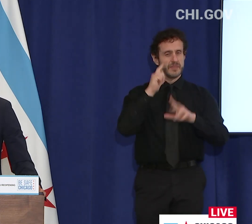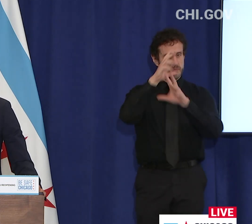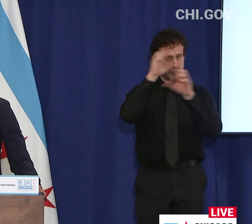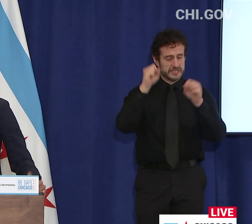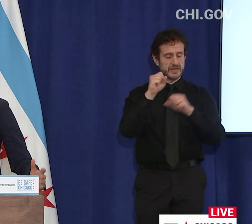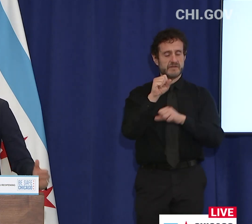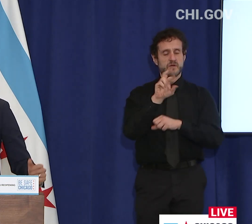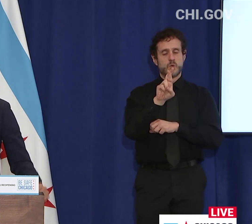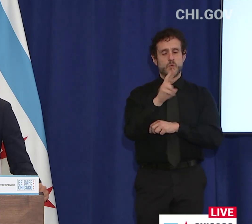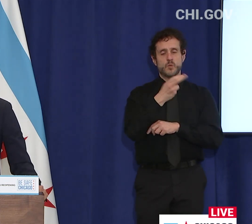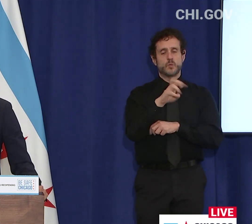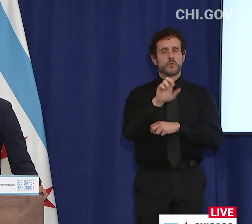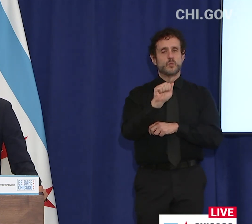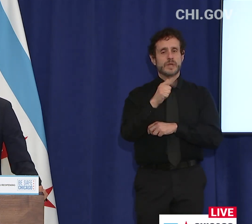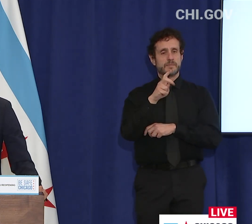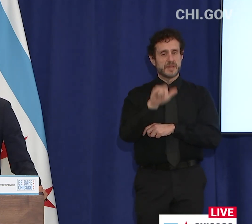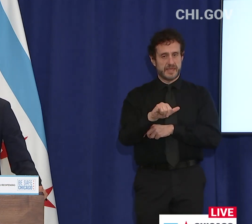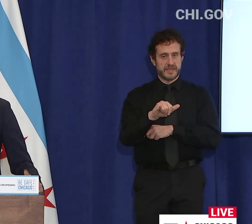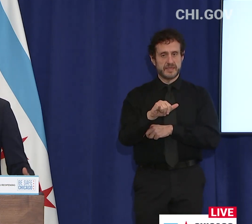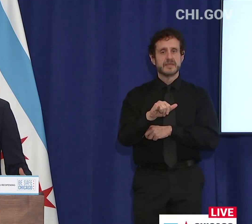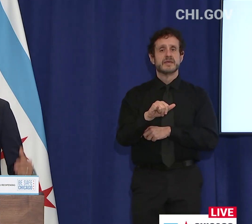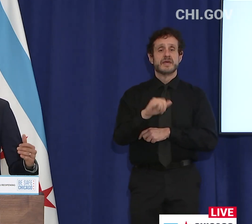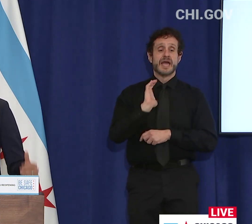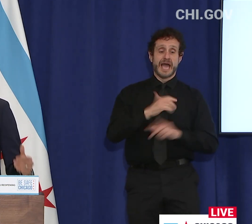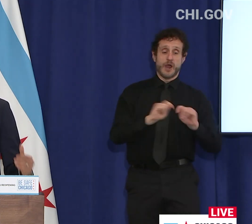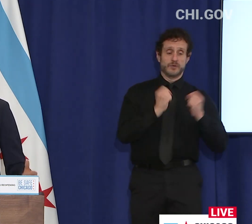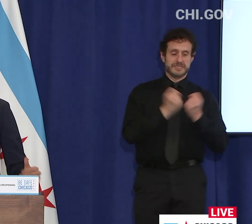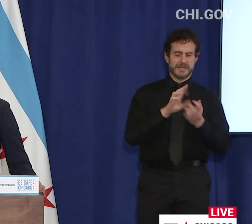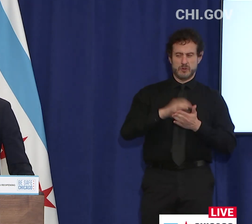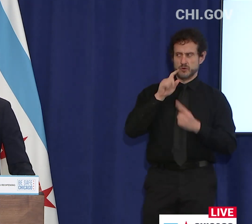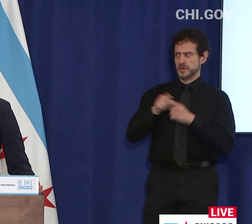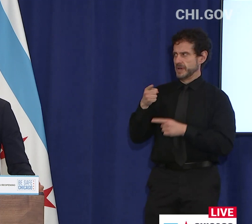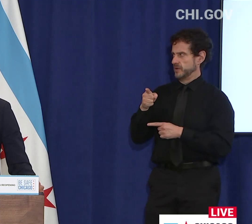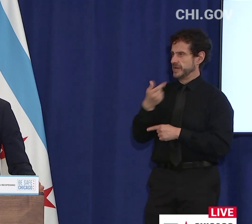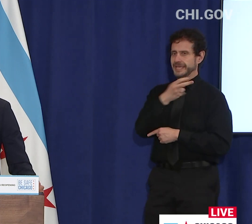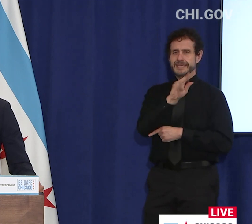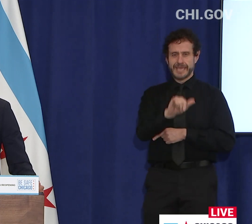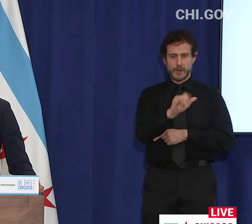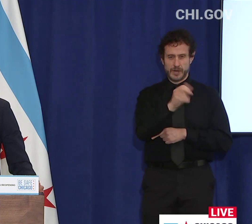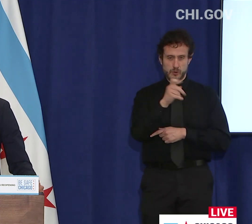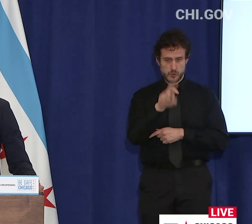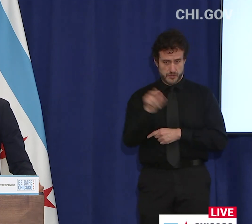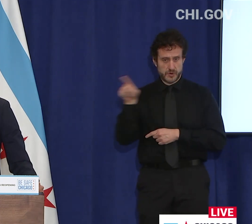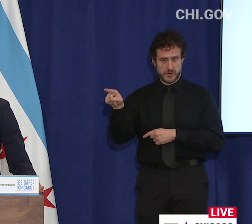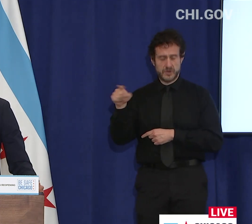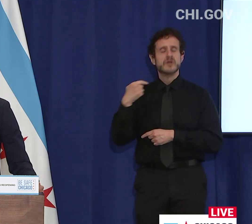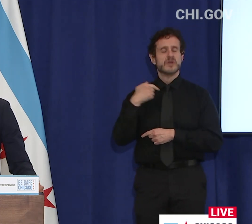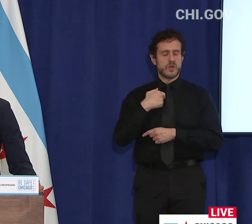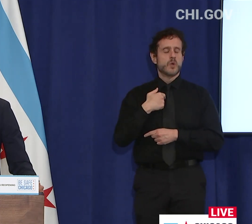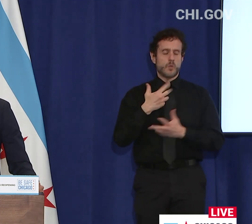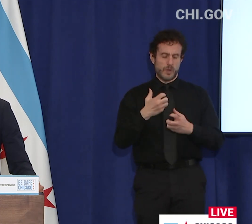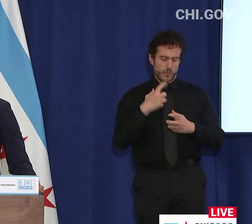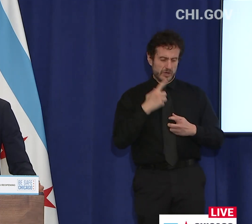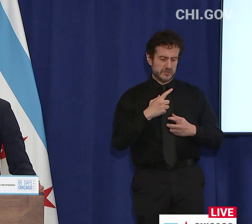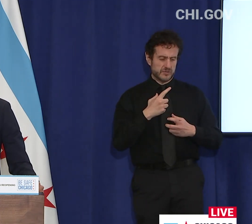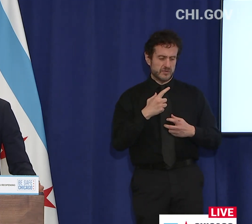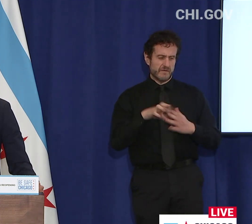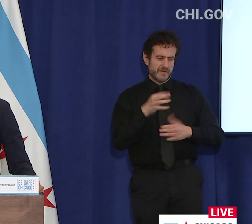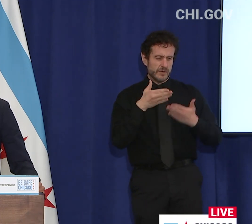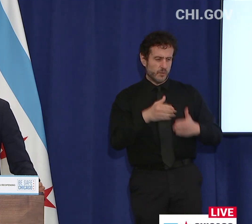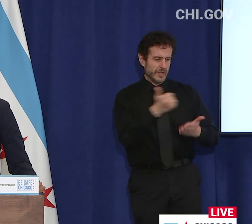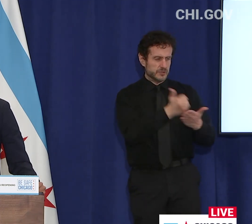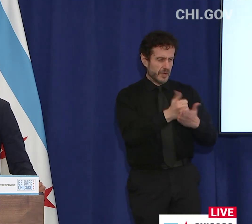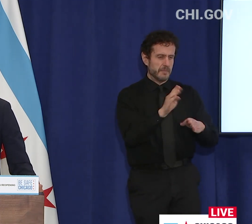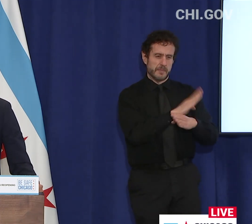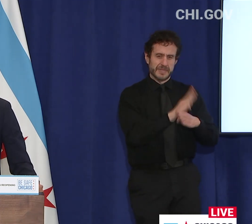Our team in City Hall first learned about Gary when we were looking for a homegrown solution to help our businesses and community organization gain